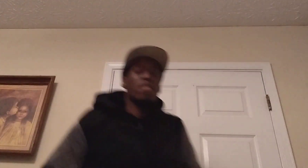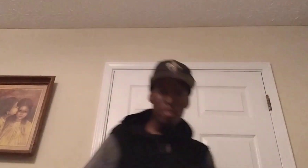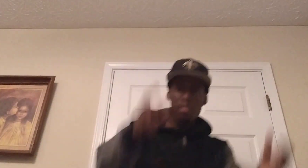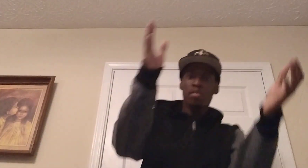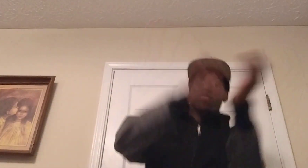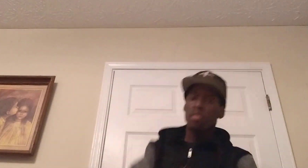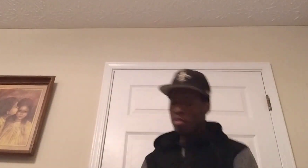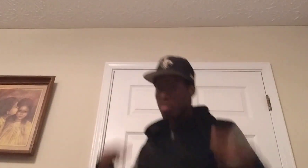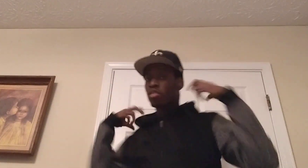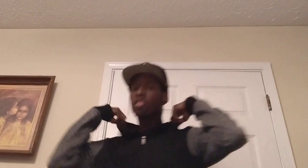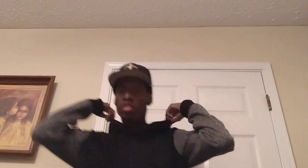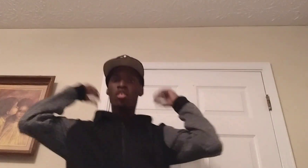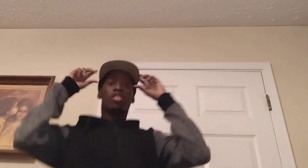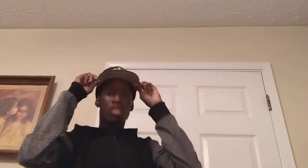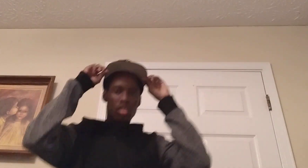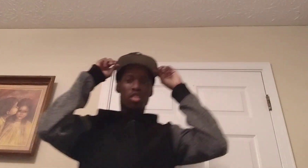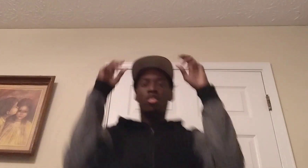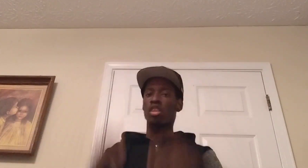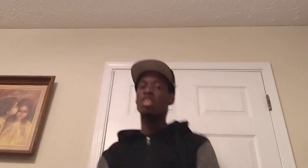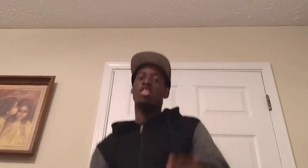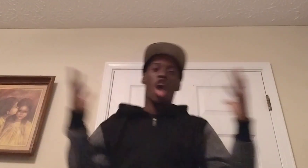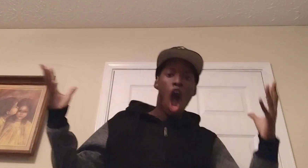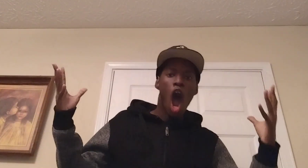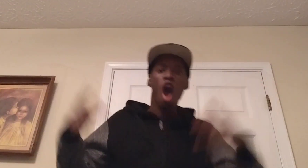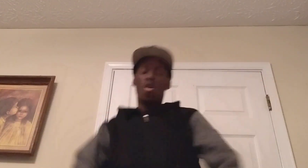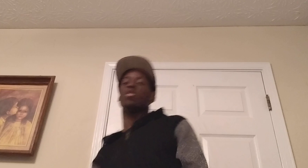You should stop frontin', babe. Come on. Ho!